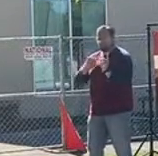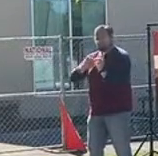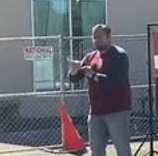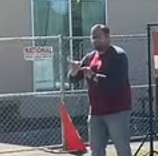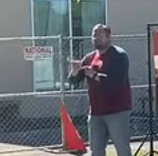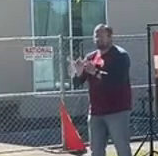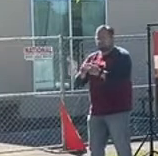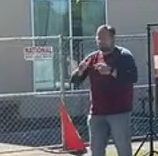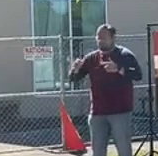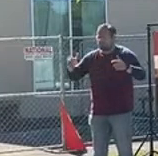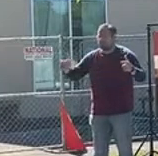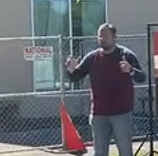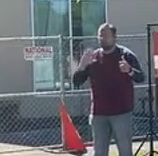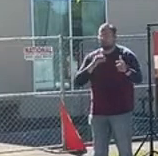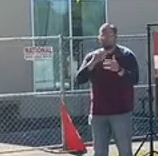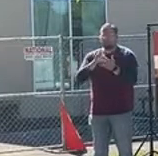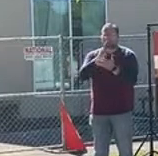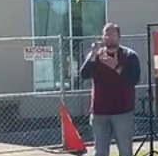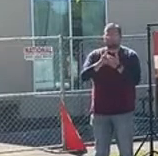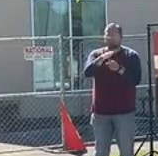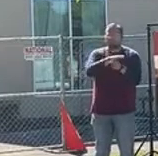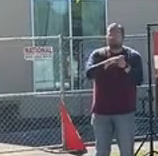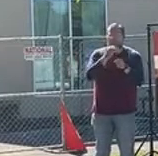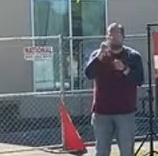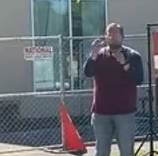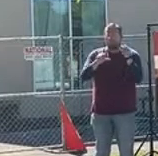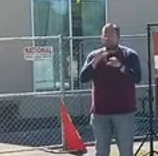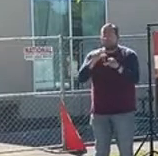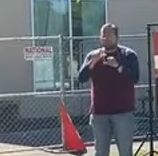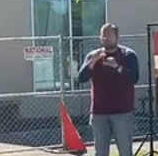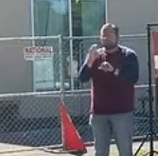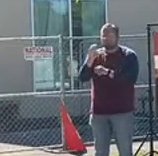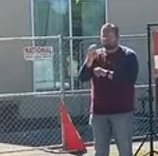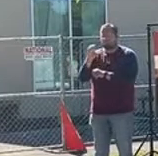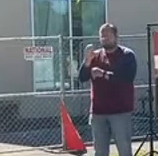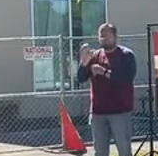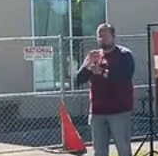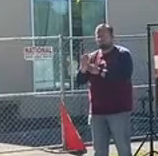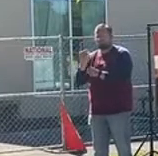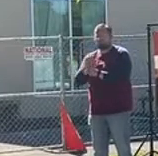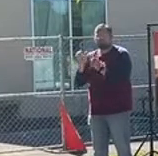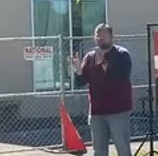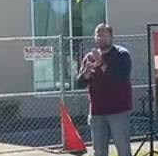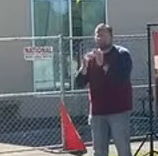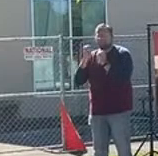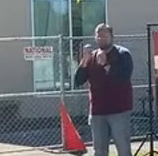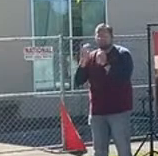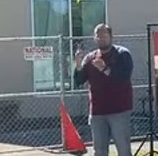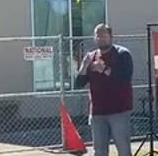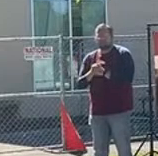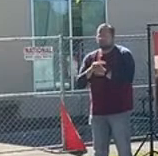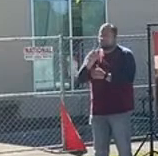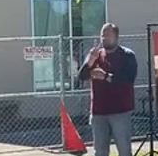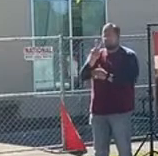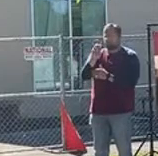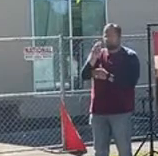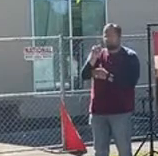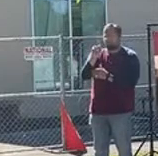to expand our program spaces for science and career and technical education, also sometimes referred to as vocational education,